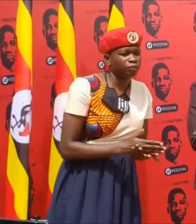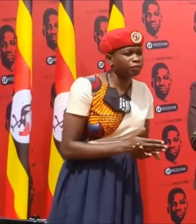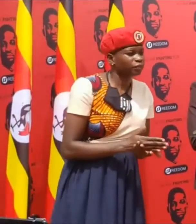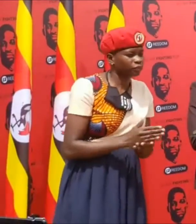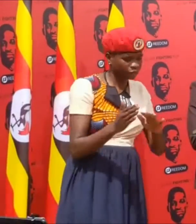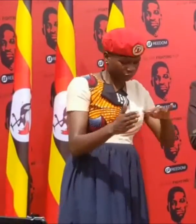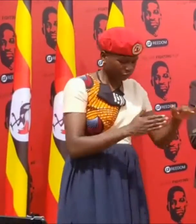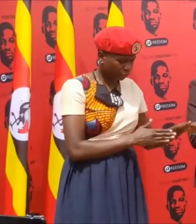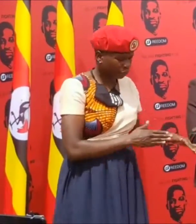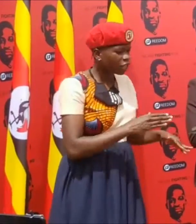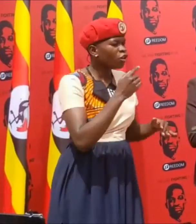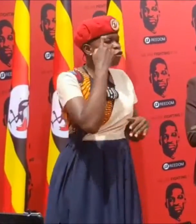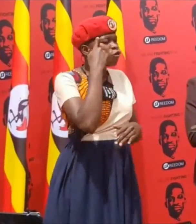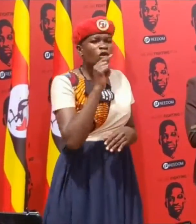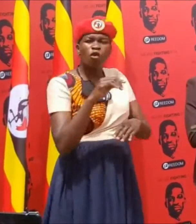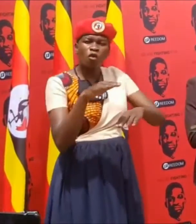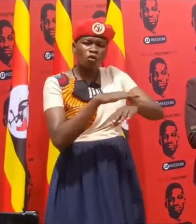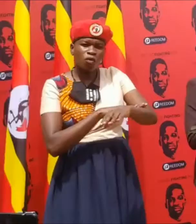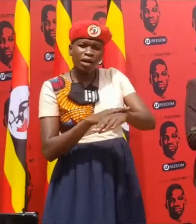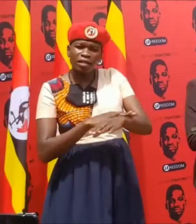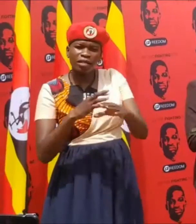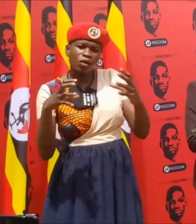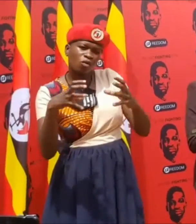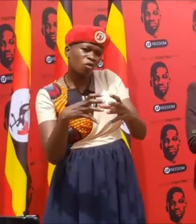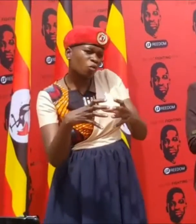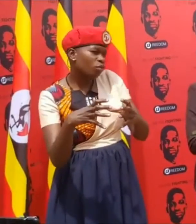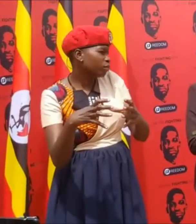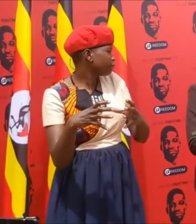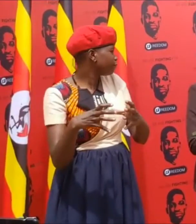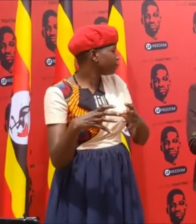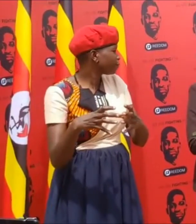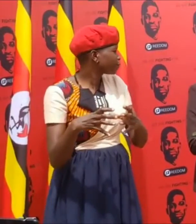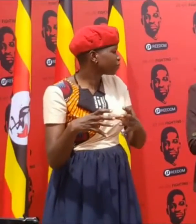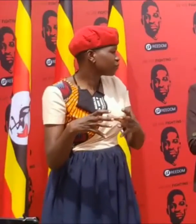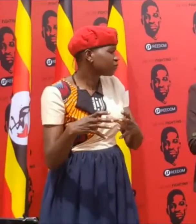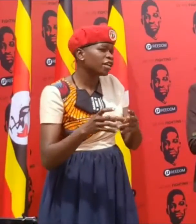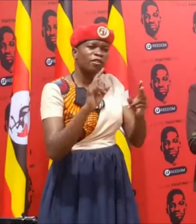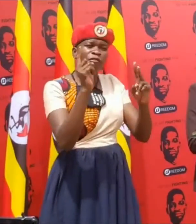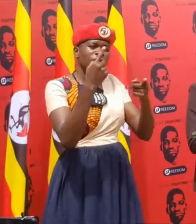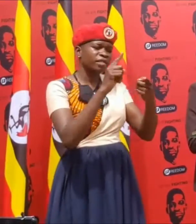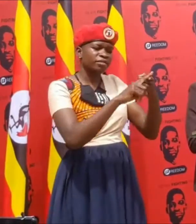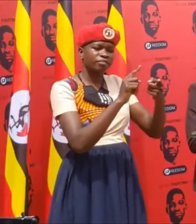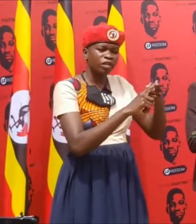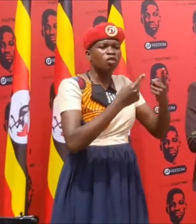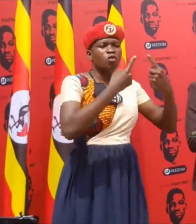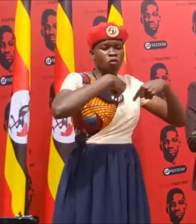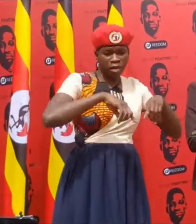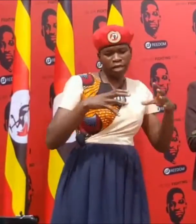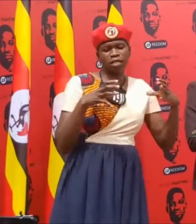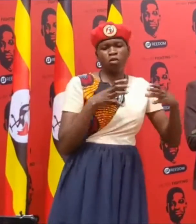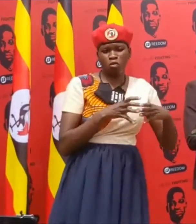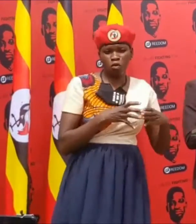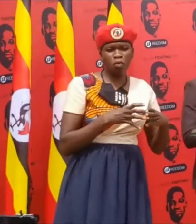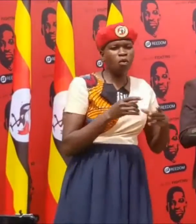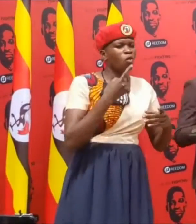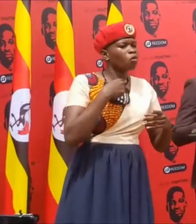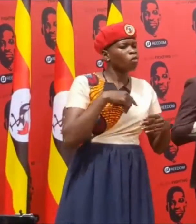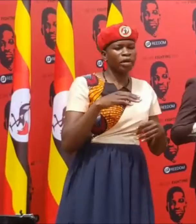For the sake of our Uganda media houses, okusokera ddala ffe ng'ekibiina